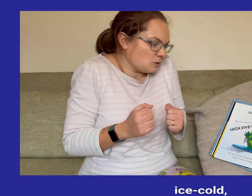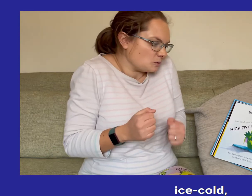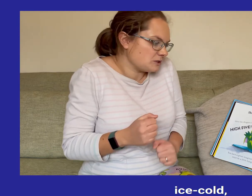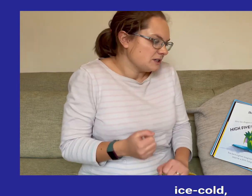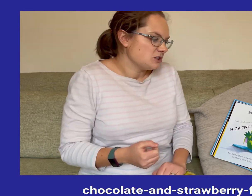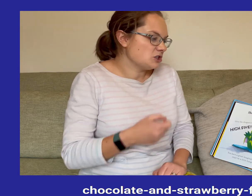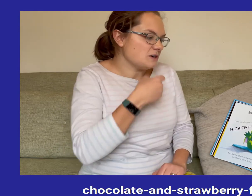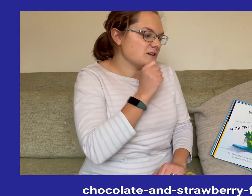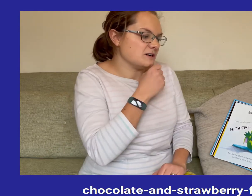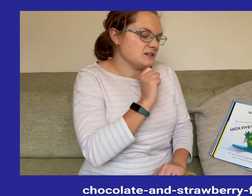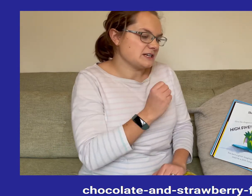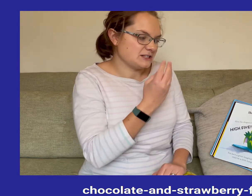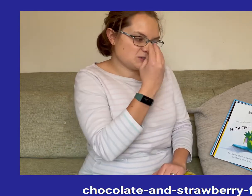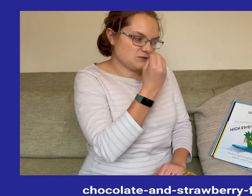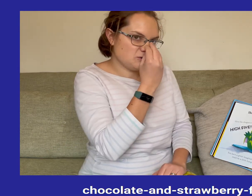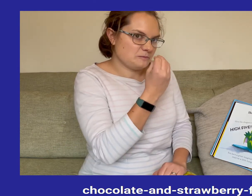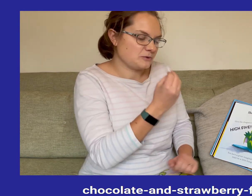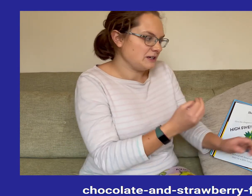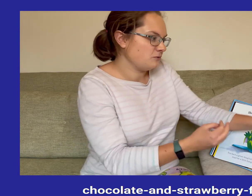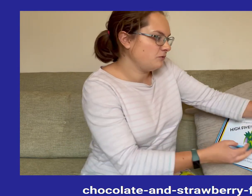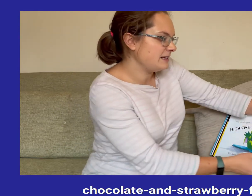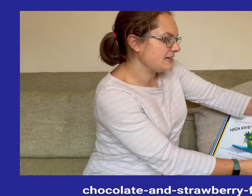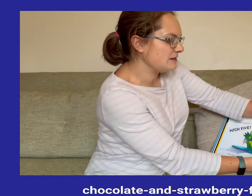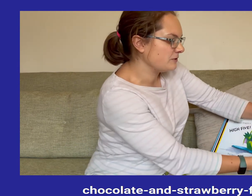cold chocolate and strawberry flavour